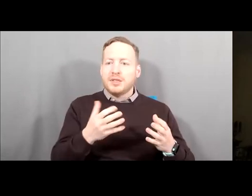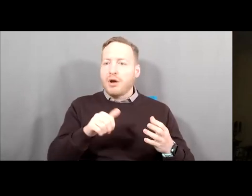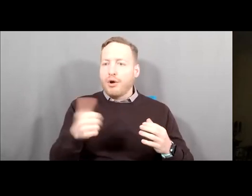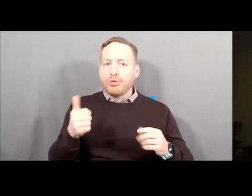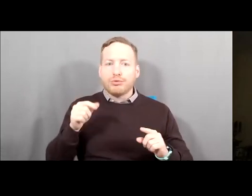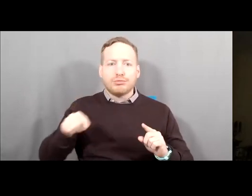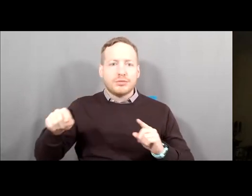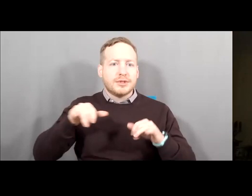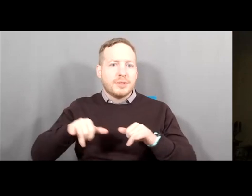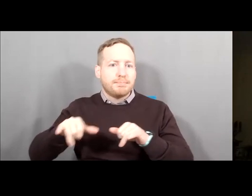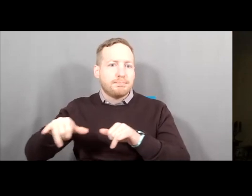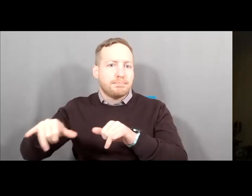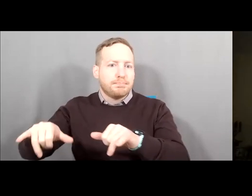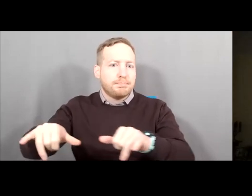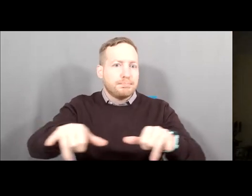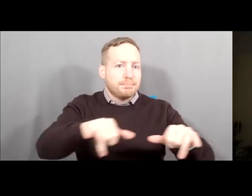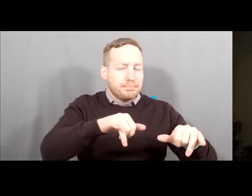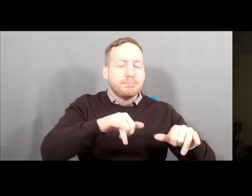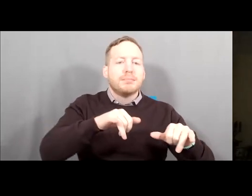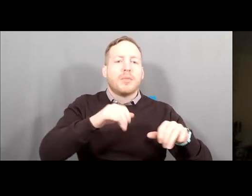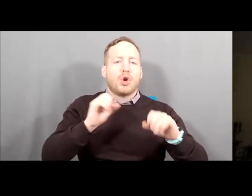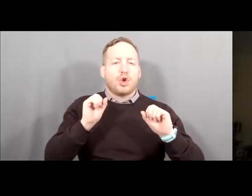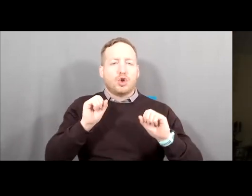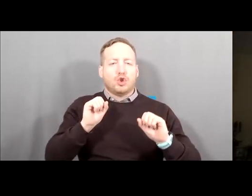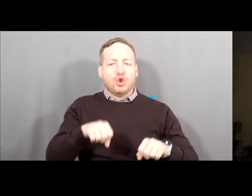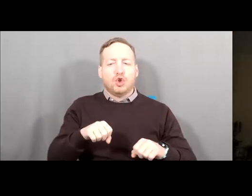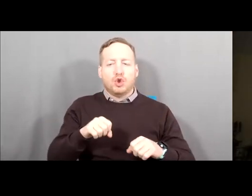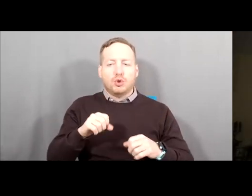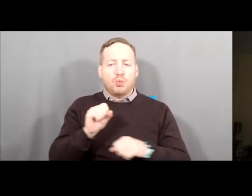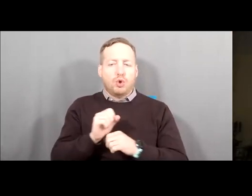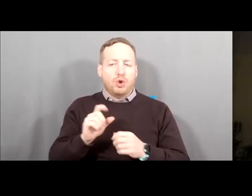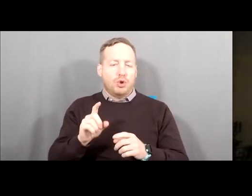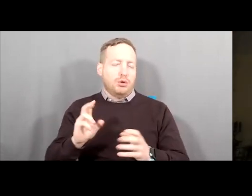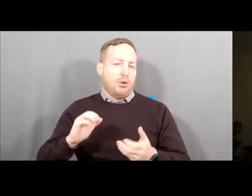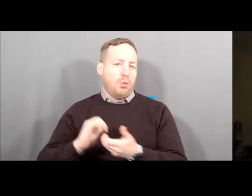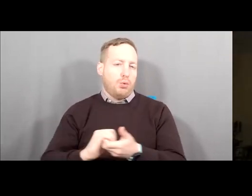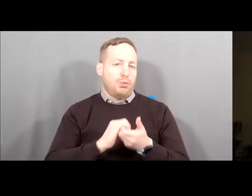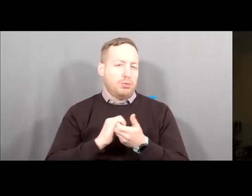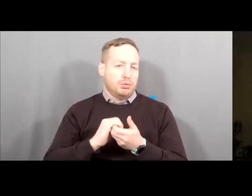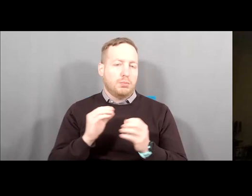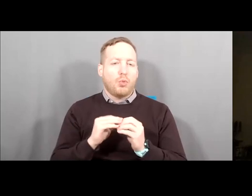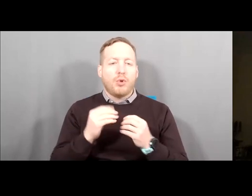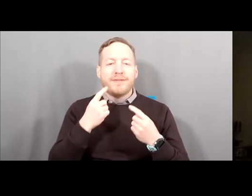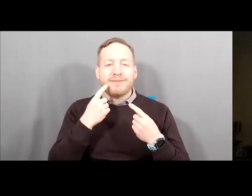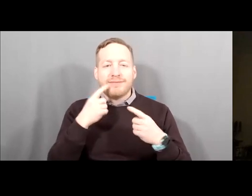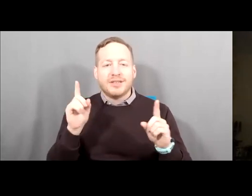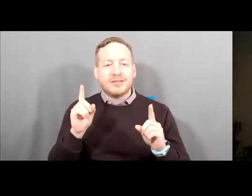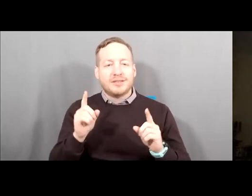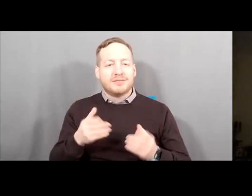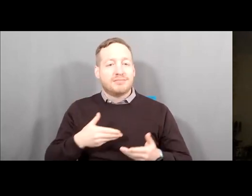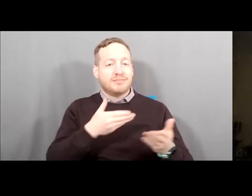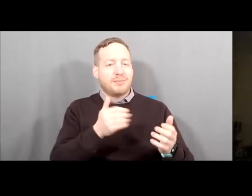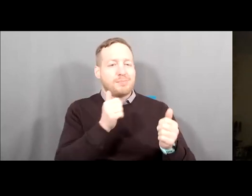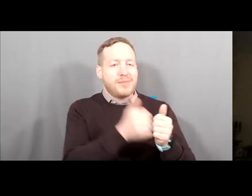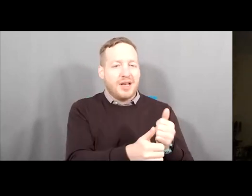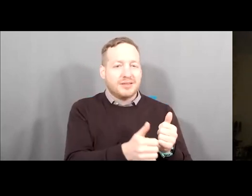community. So an issue like this does actually provide, there's some similarity with what other groups are working on, and we